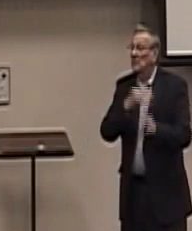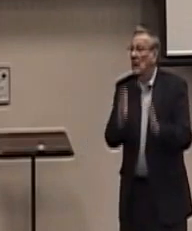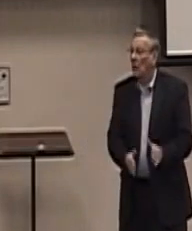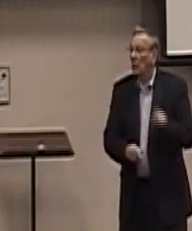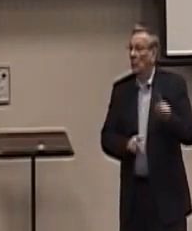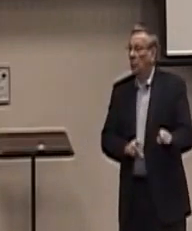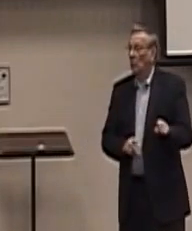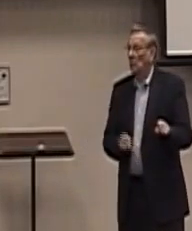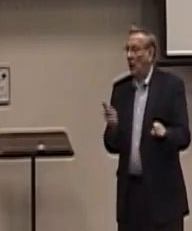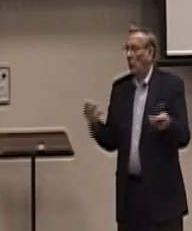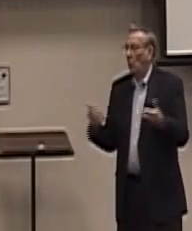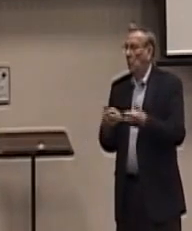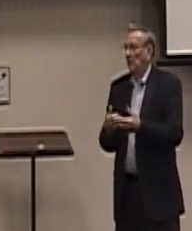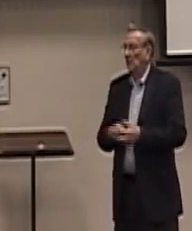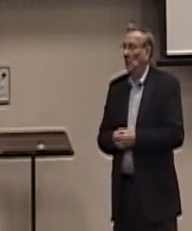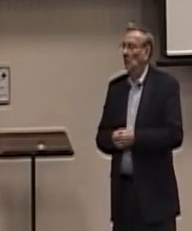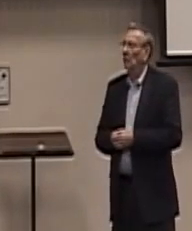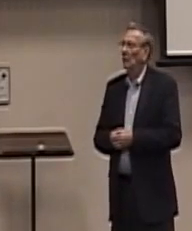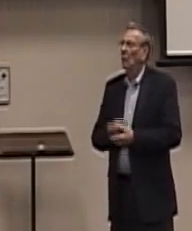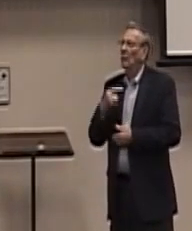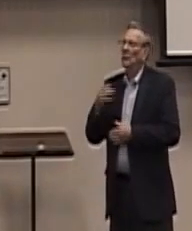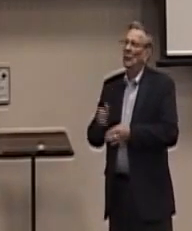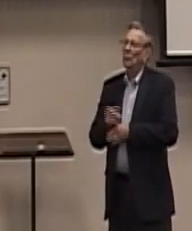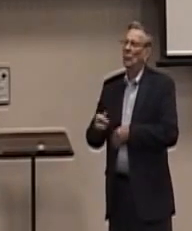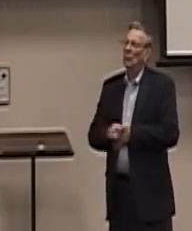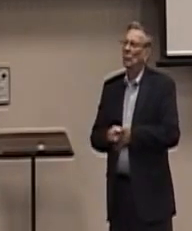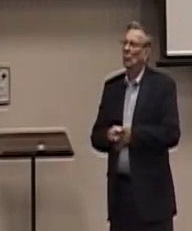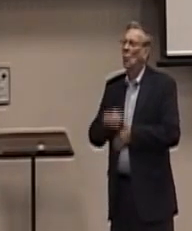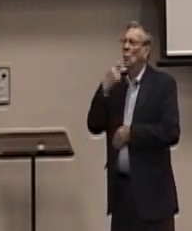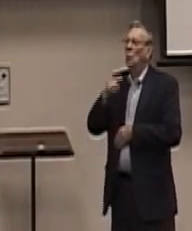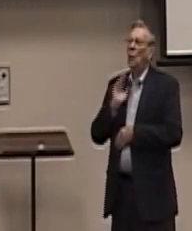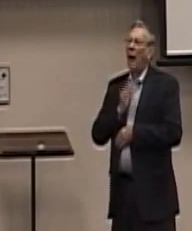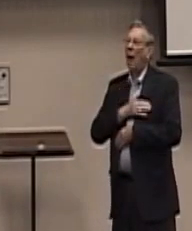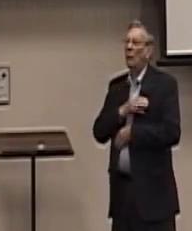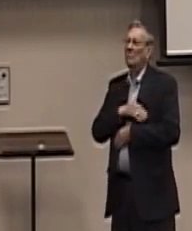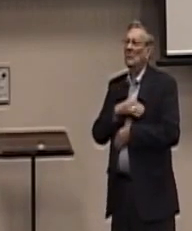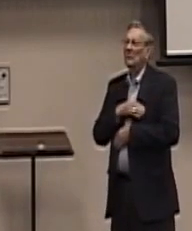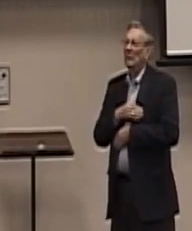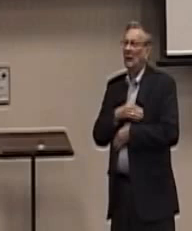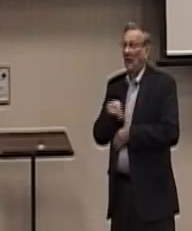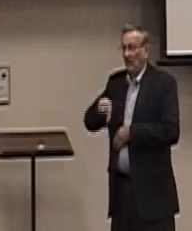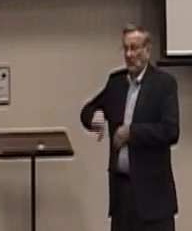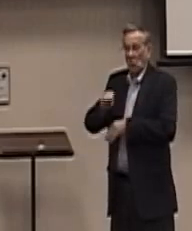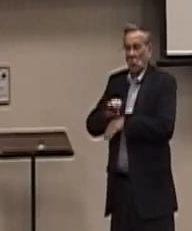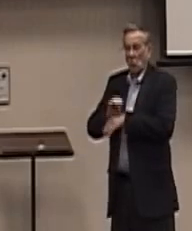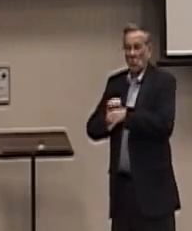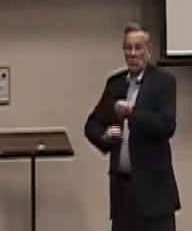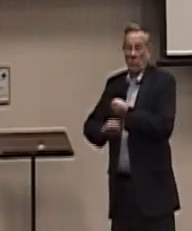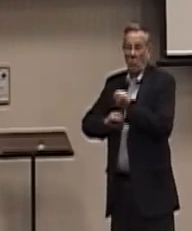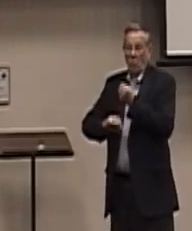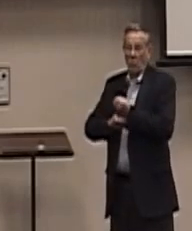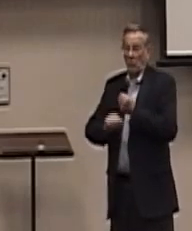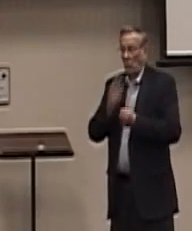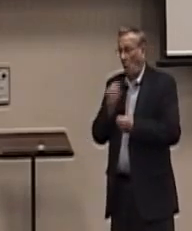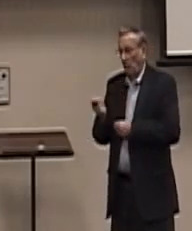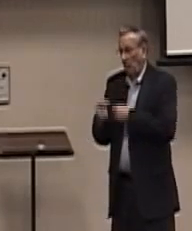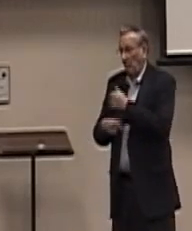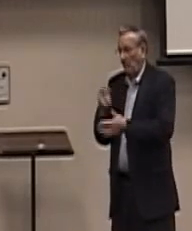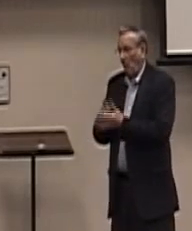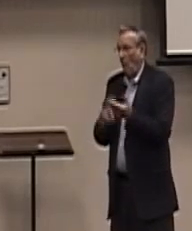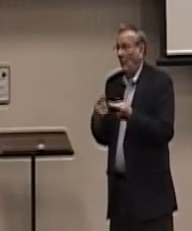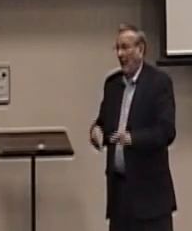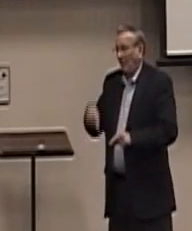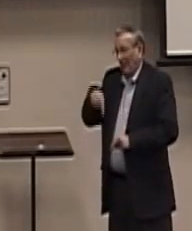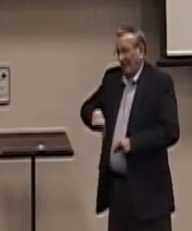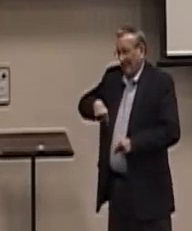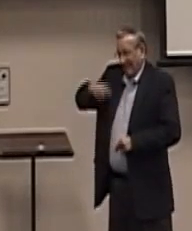kind of come together. And then I want to share with you who our missionaries are that the Sunset Church of Christ supports, and talk to you a little bit about what's going to happen this